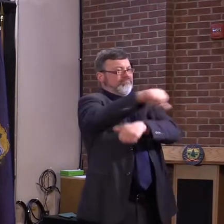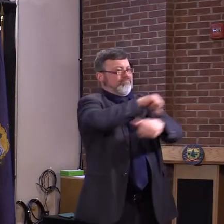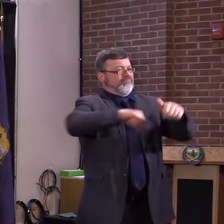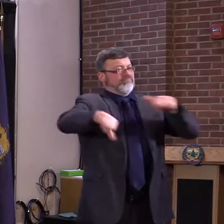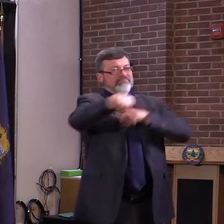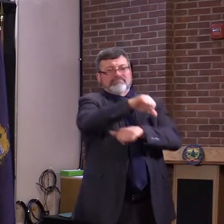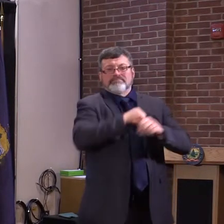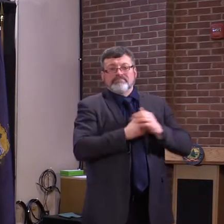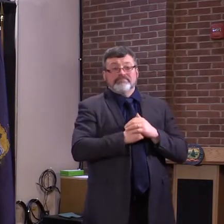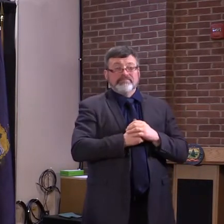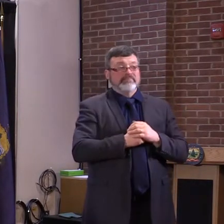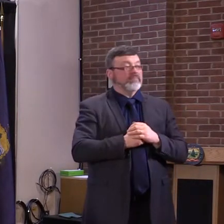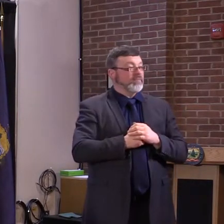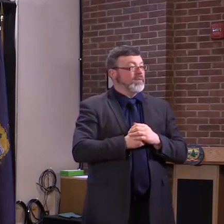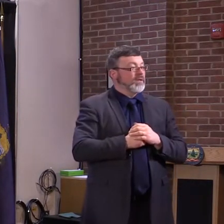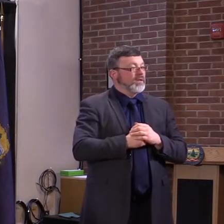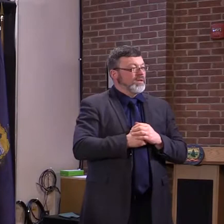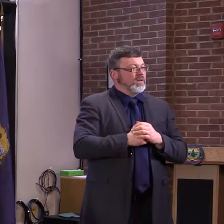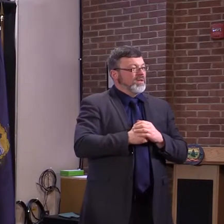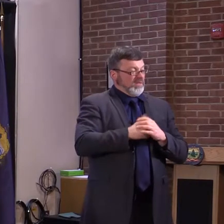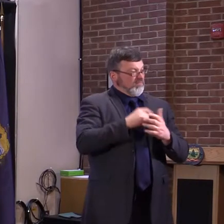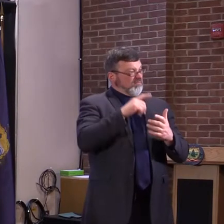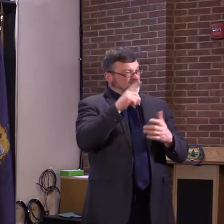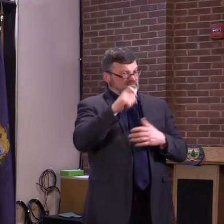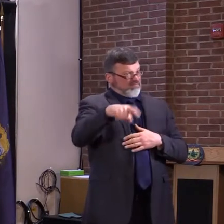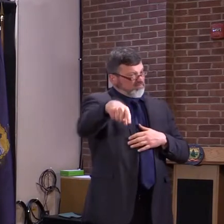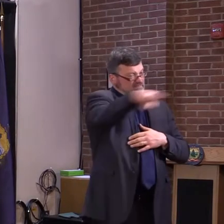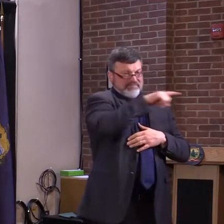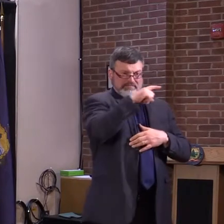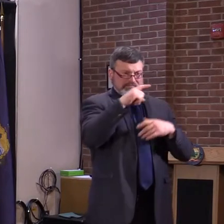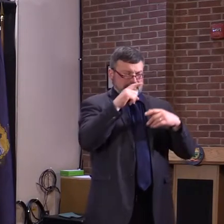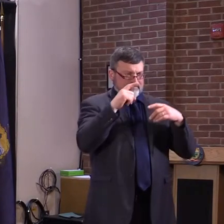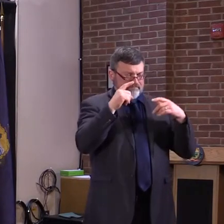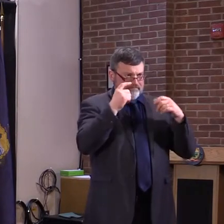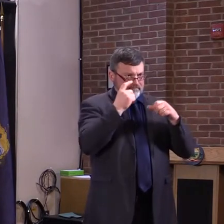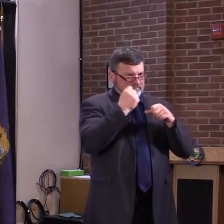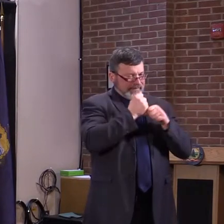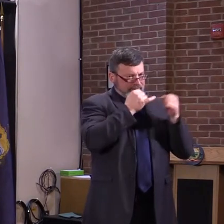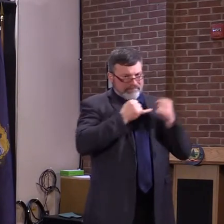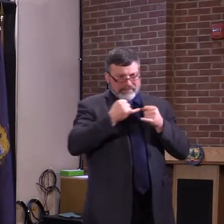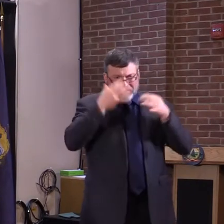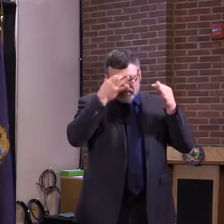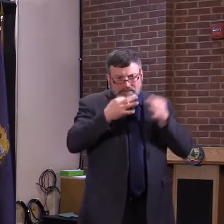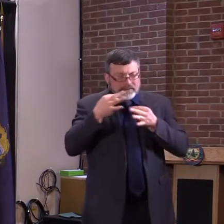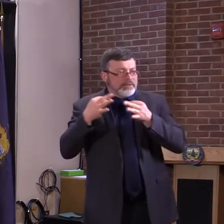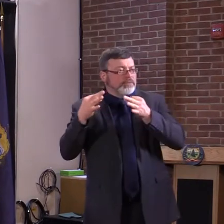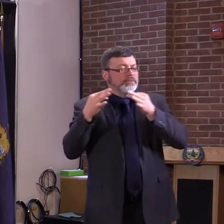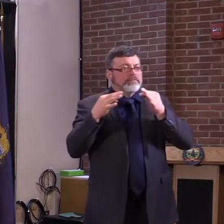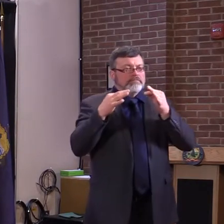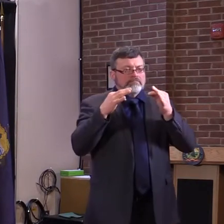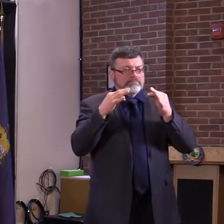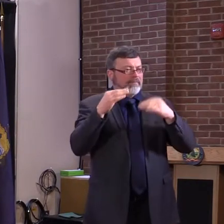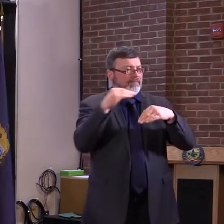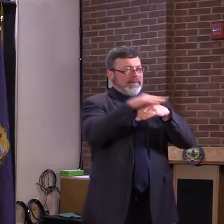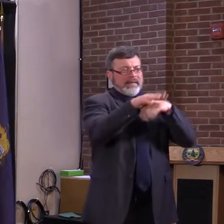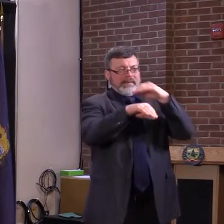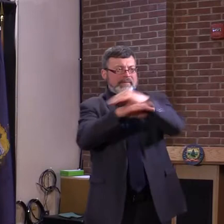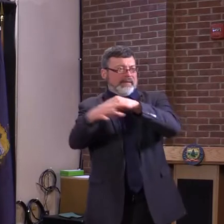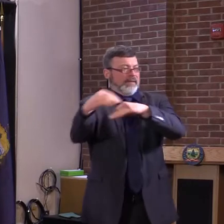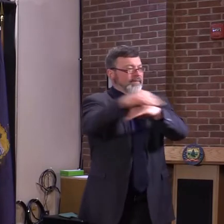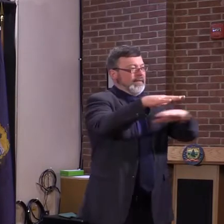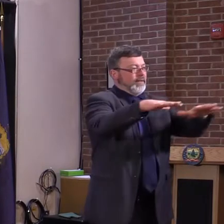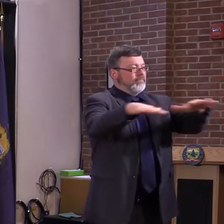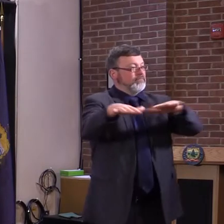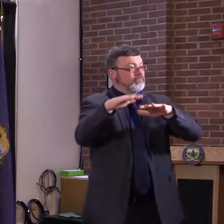abilities, and rationales. Now, like our discussion about schools and the imperative of